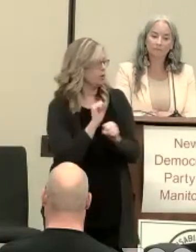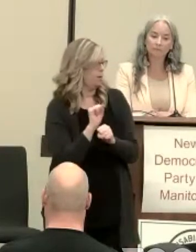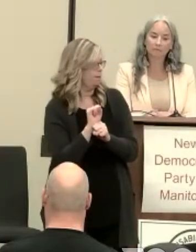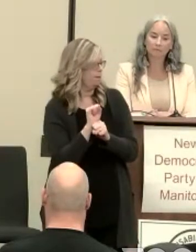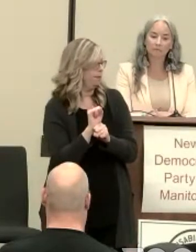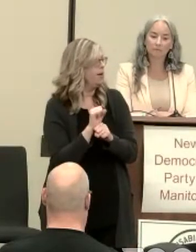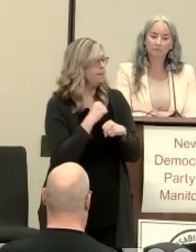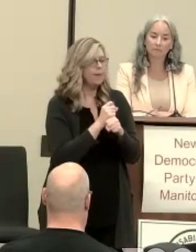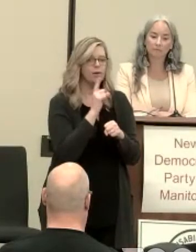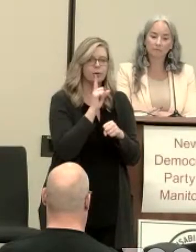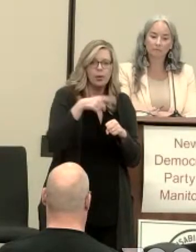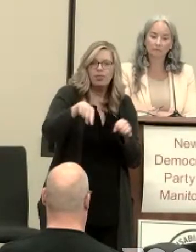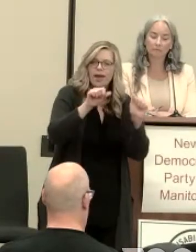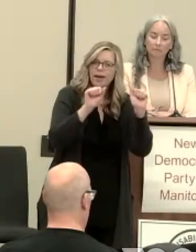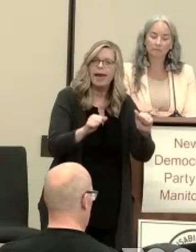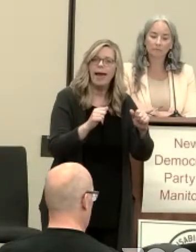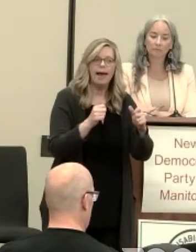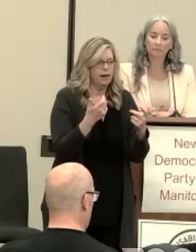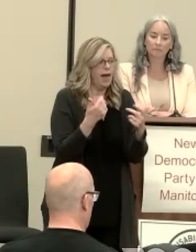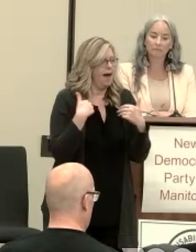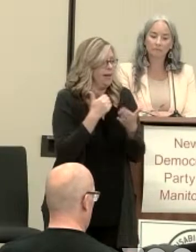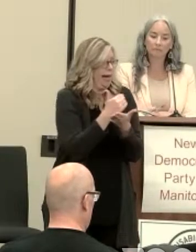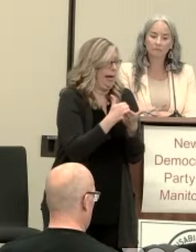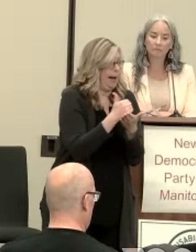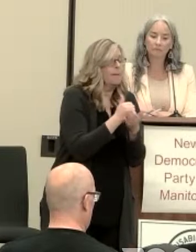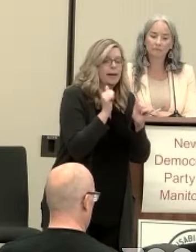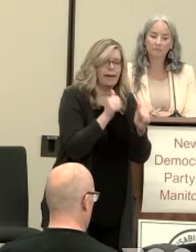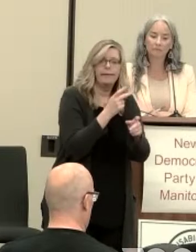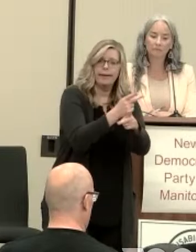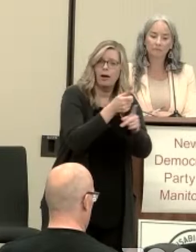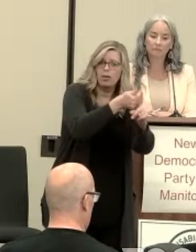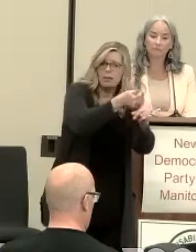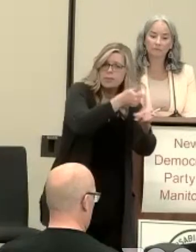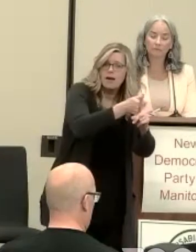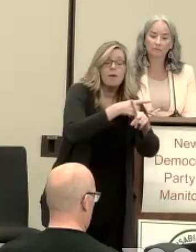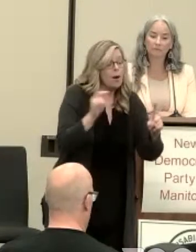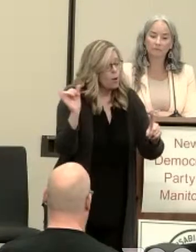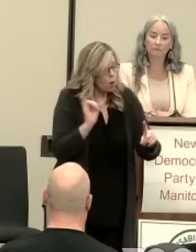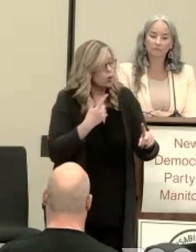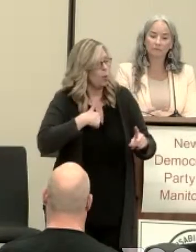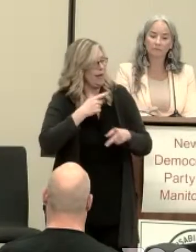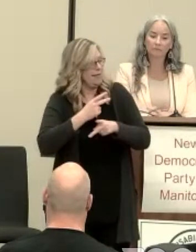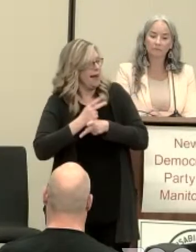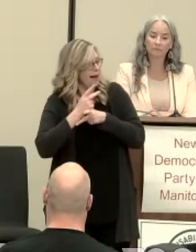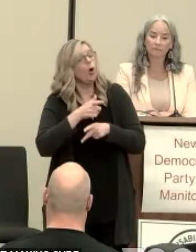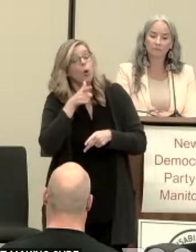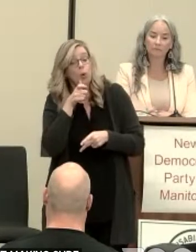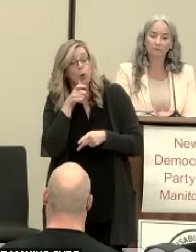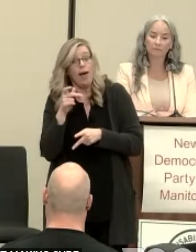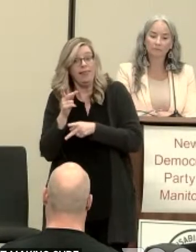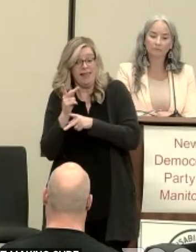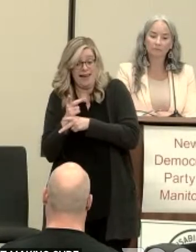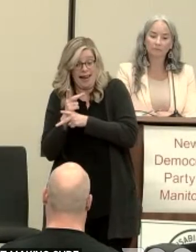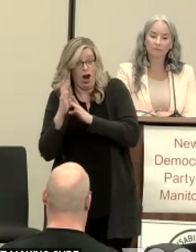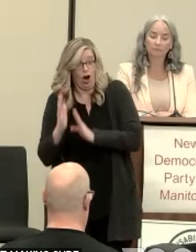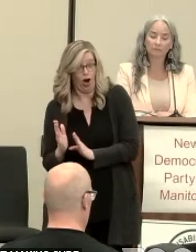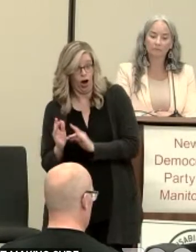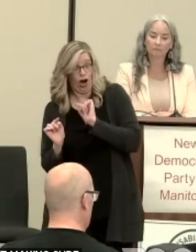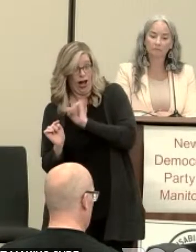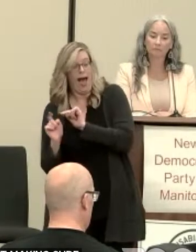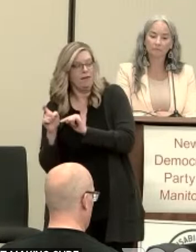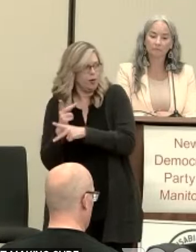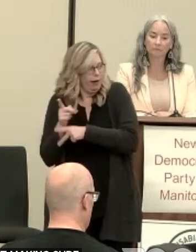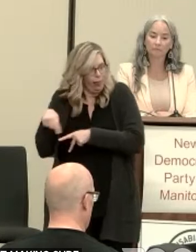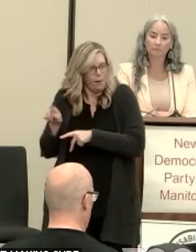the incomes they need to care for themselves, but also making sure that we're caring for those caregivers. Because some of the most difficult and heartbreaking stories I've heard